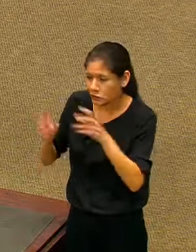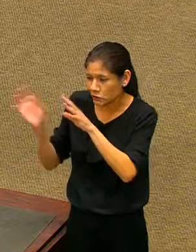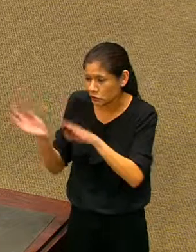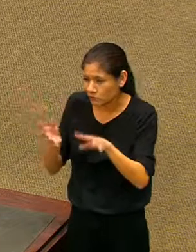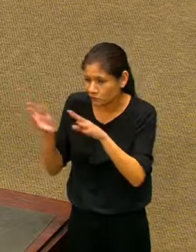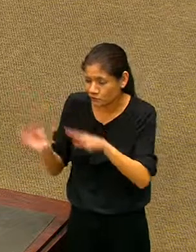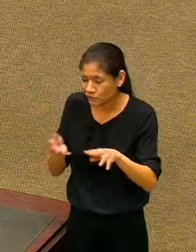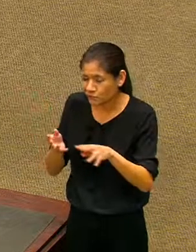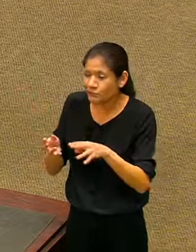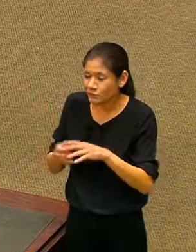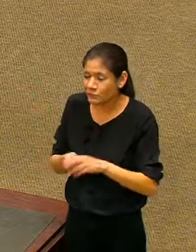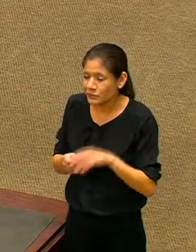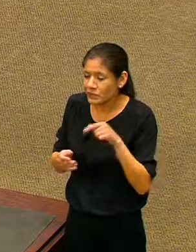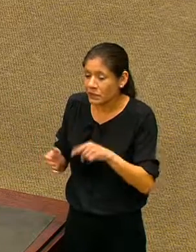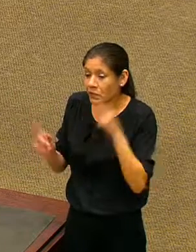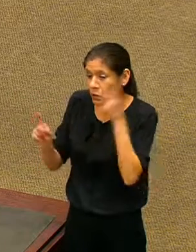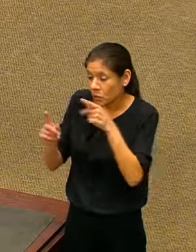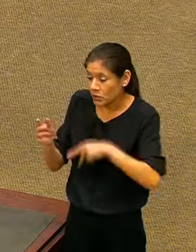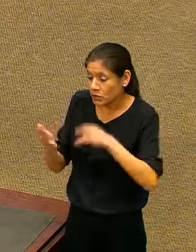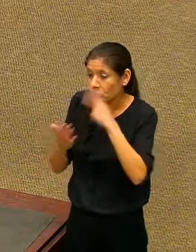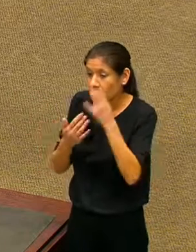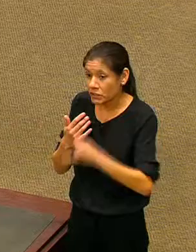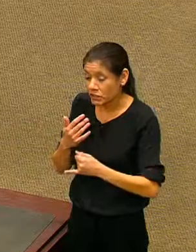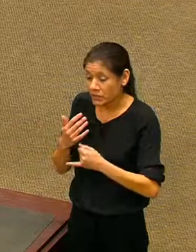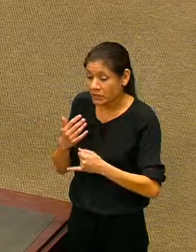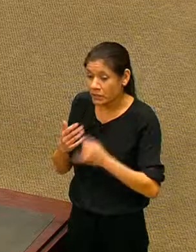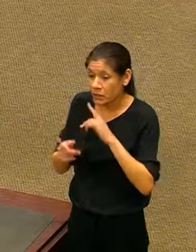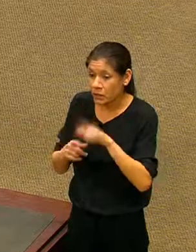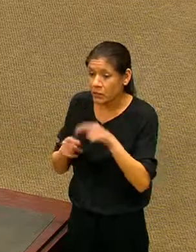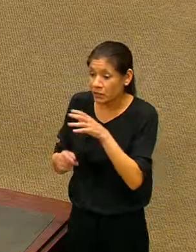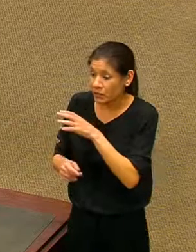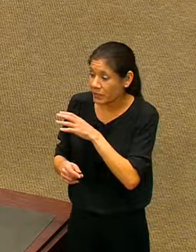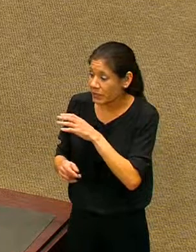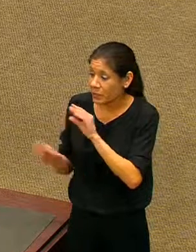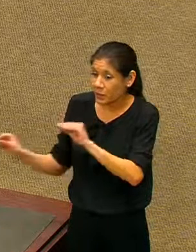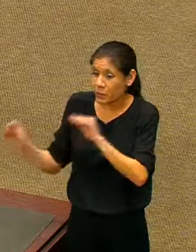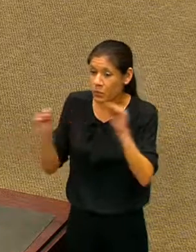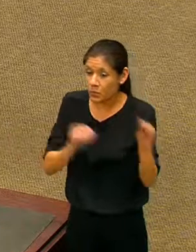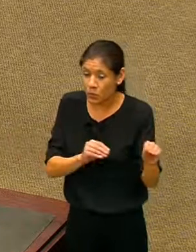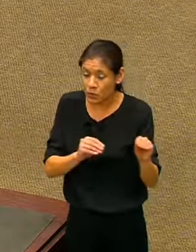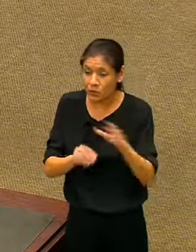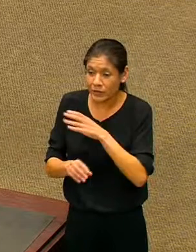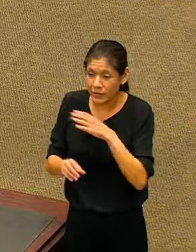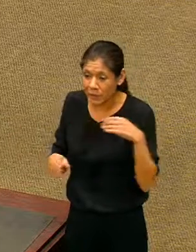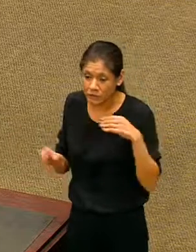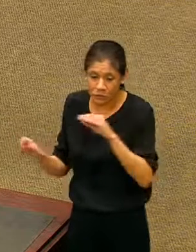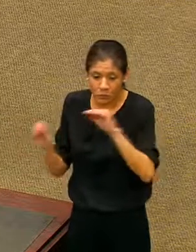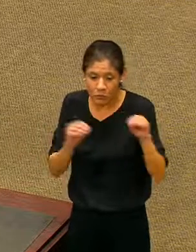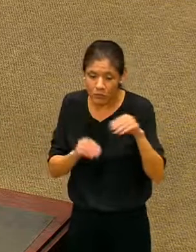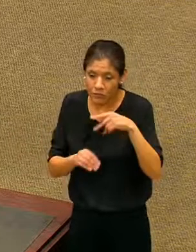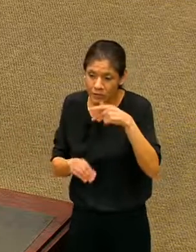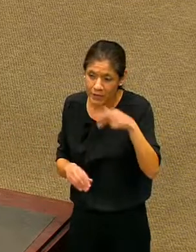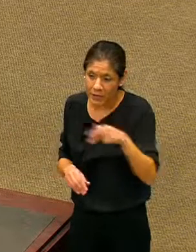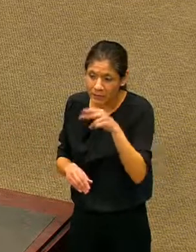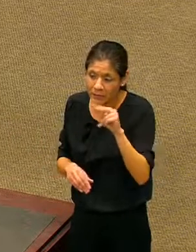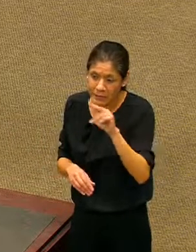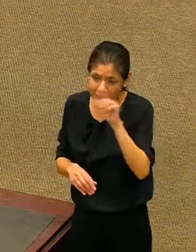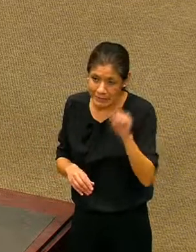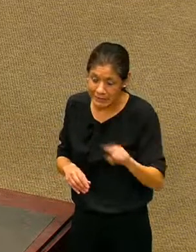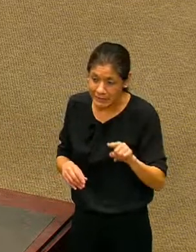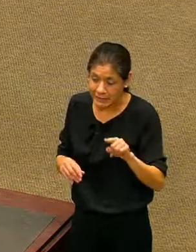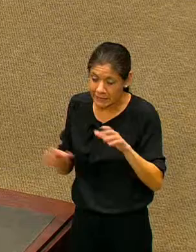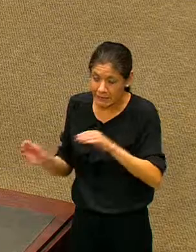this project is to make sure that when we displace council, displace P&Z, and whoever else uses this for their